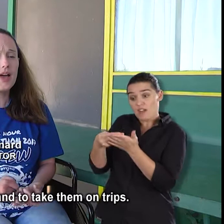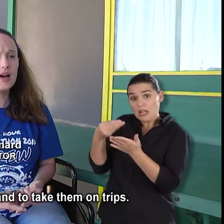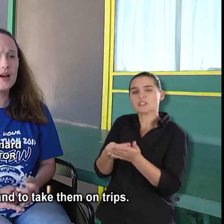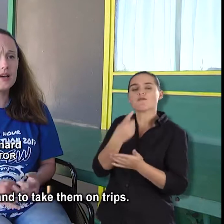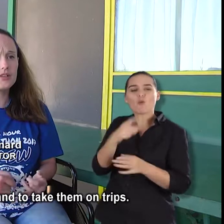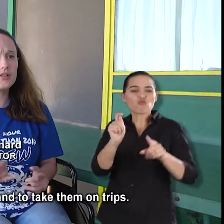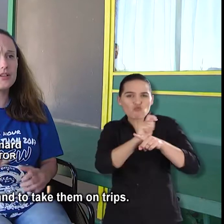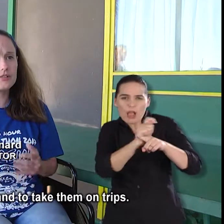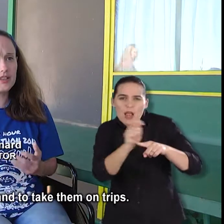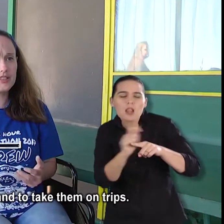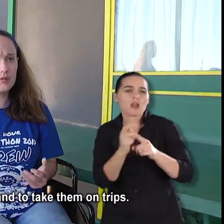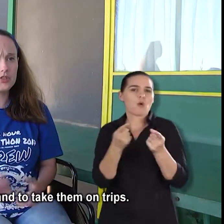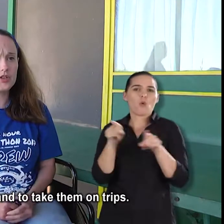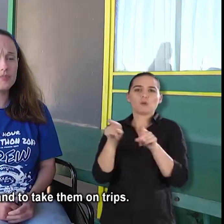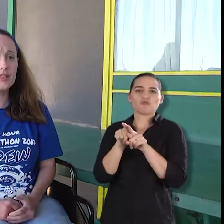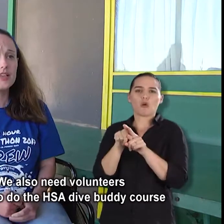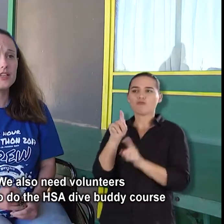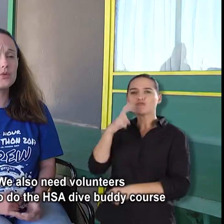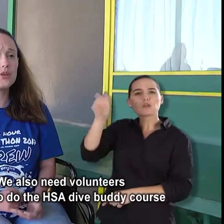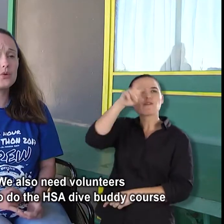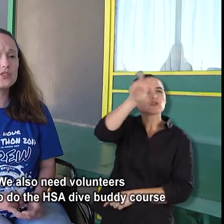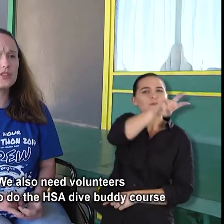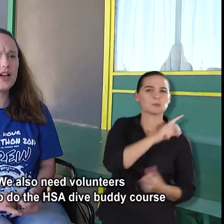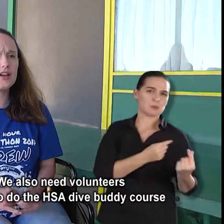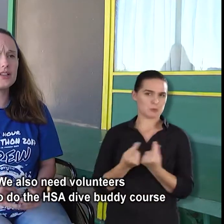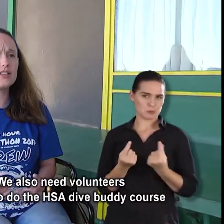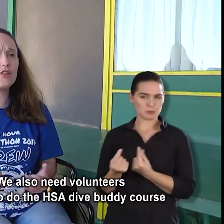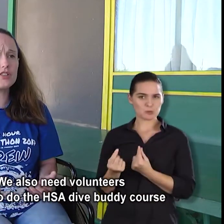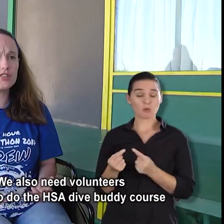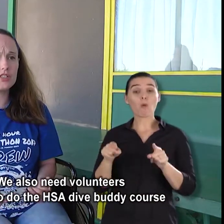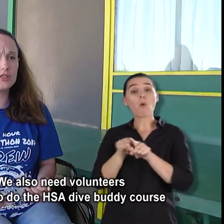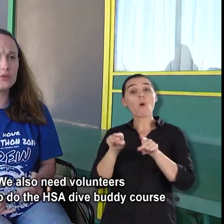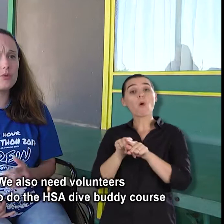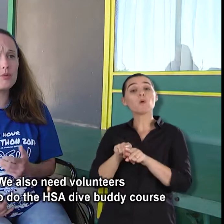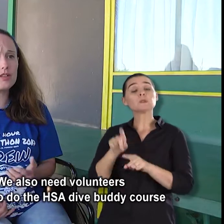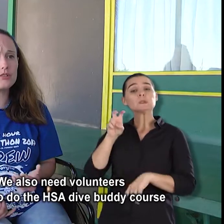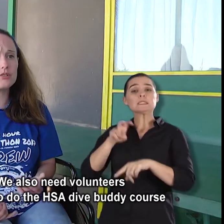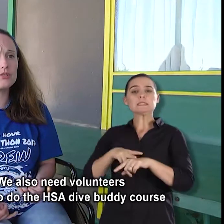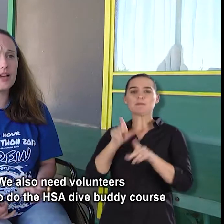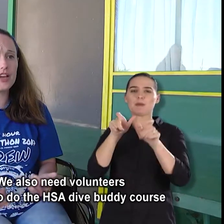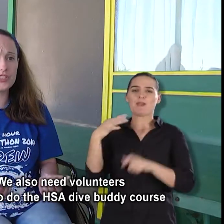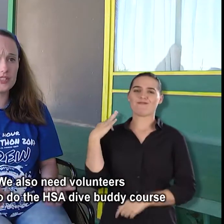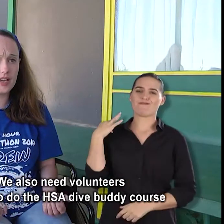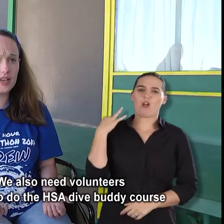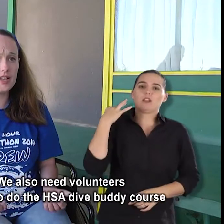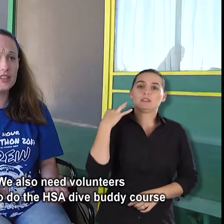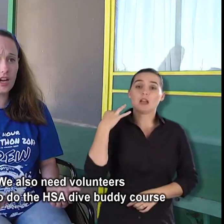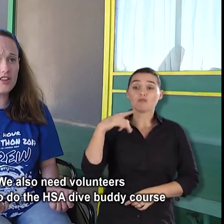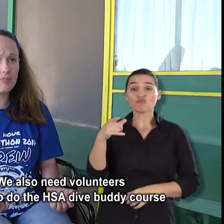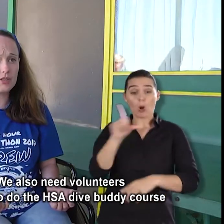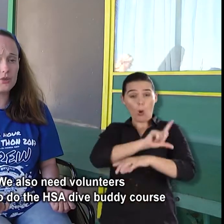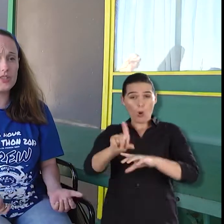people and to take them on trips. Then we also need volunteers who will be willing to do the